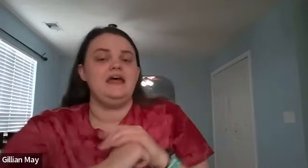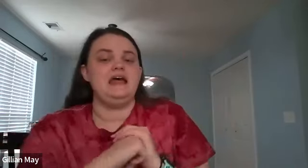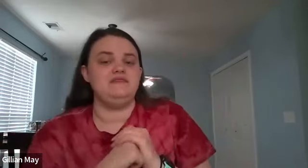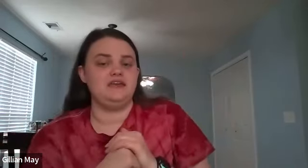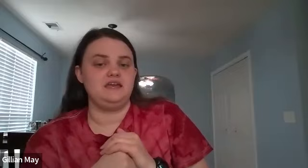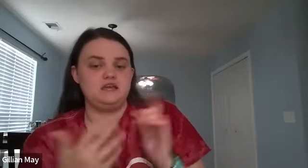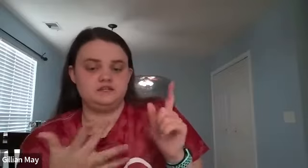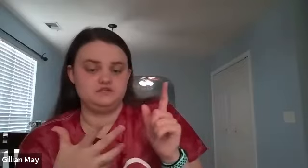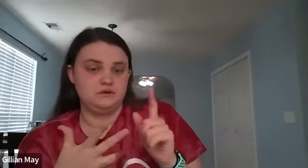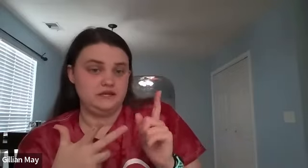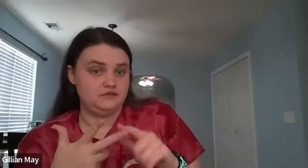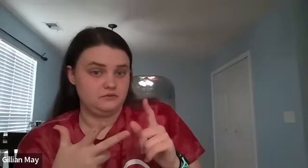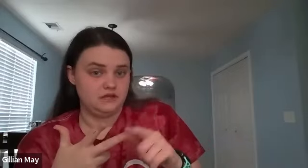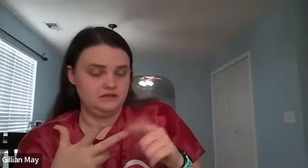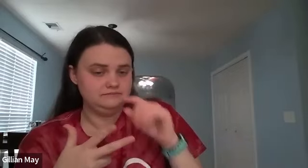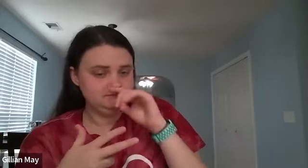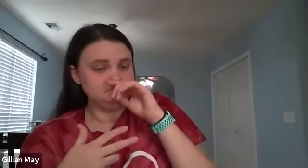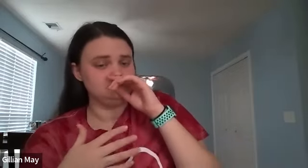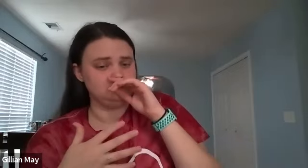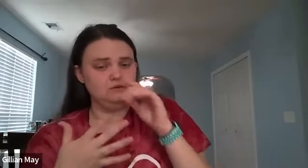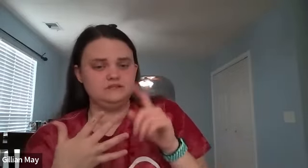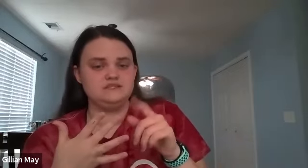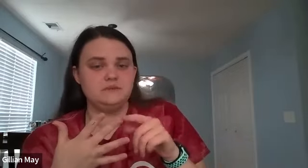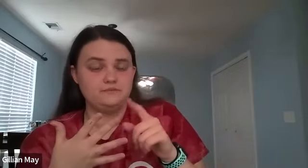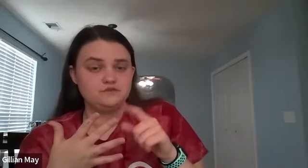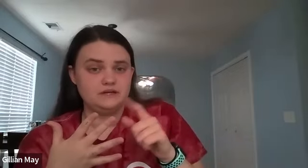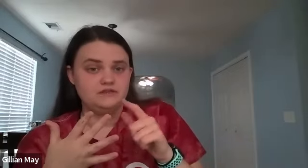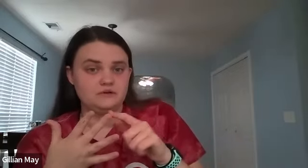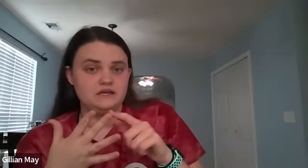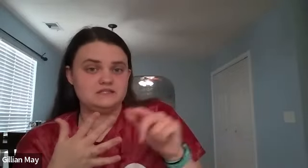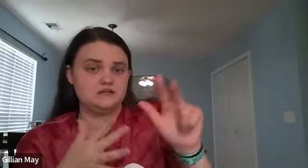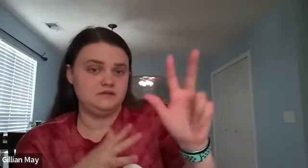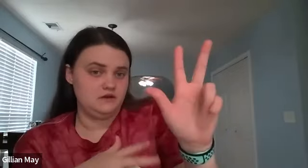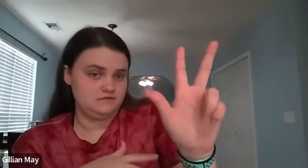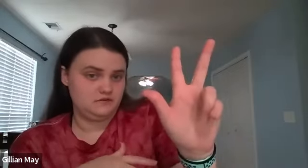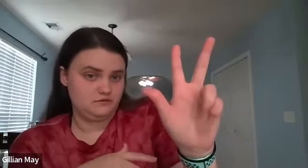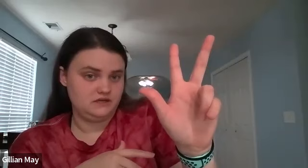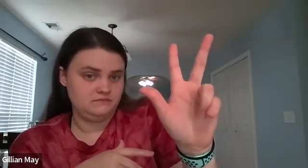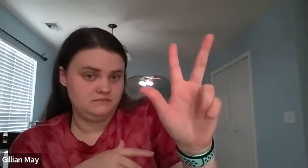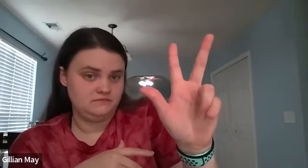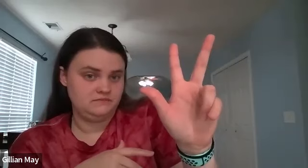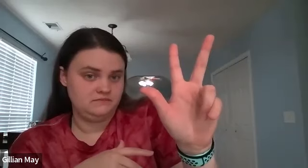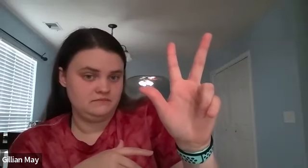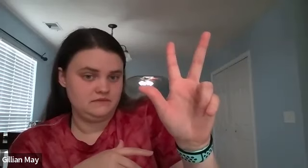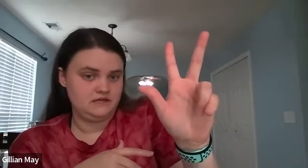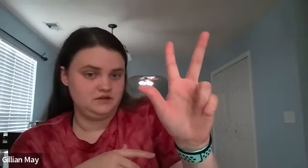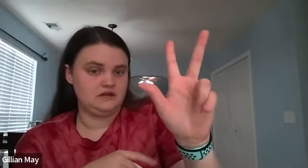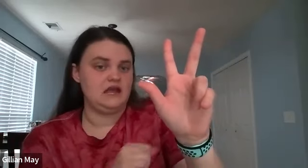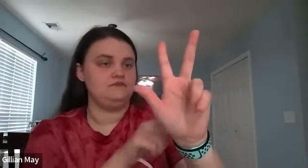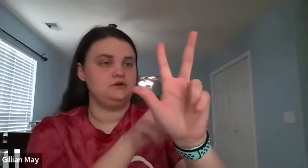And then 23, oh, excuse me, 23 is going to be, you have the 3, and you're going to have your